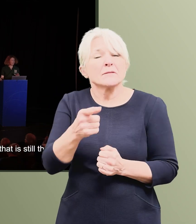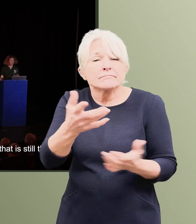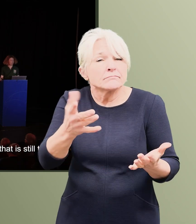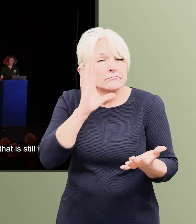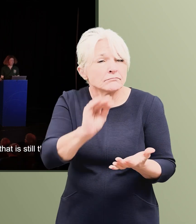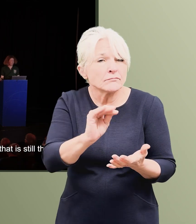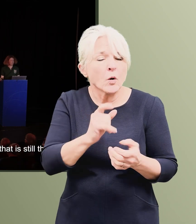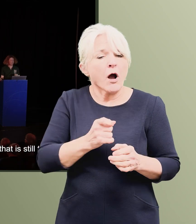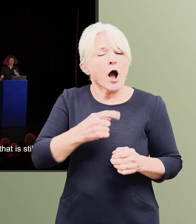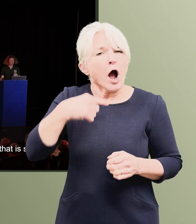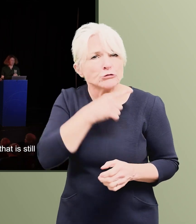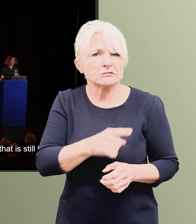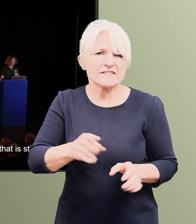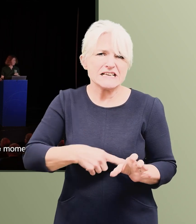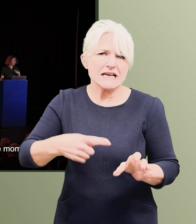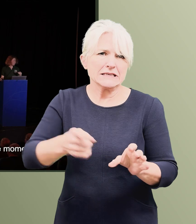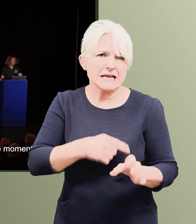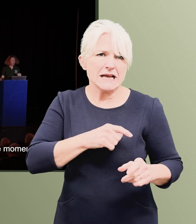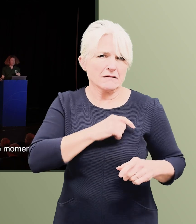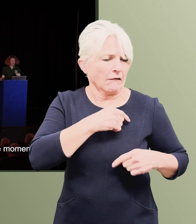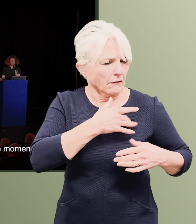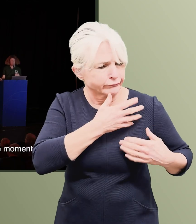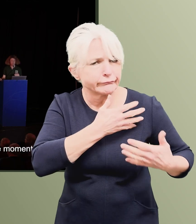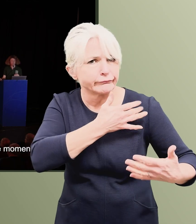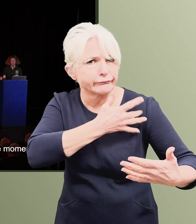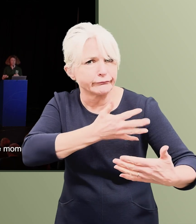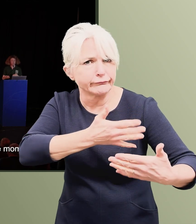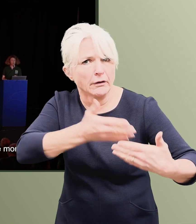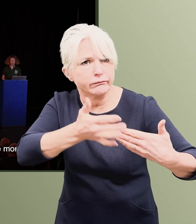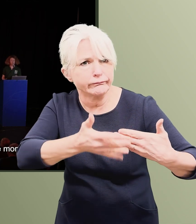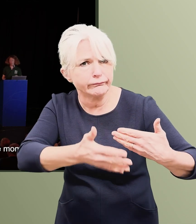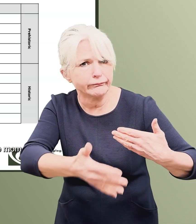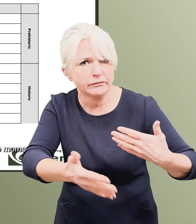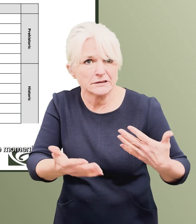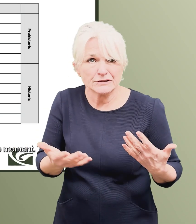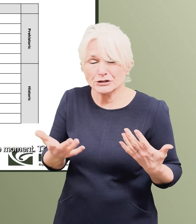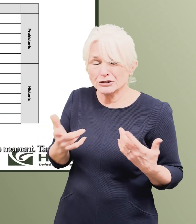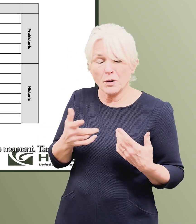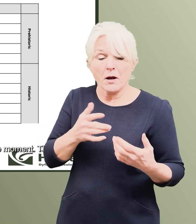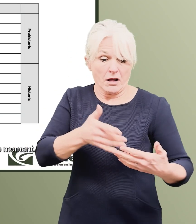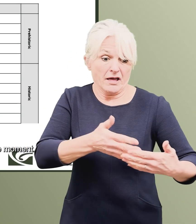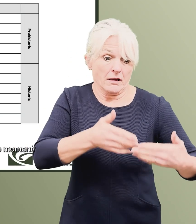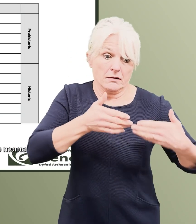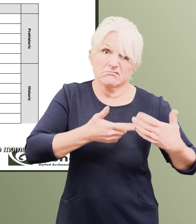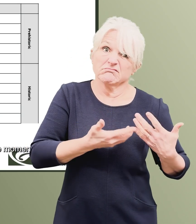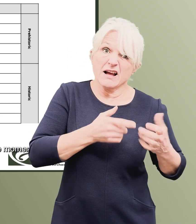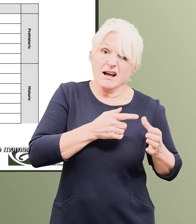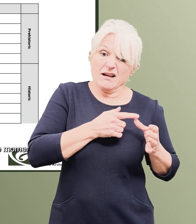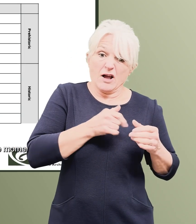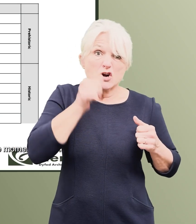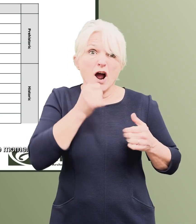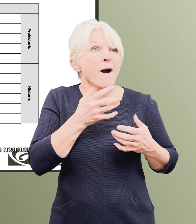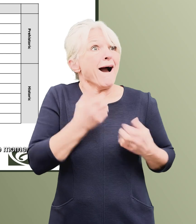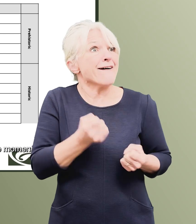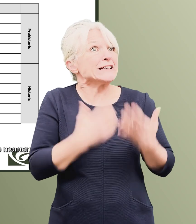And that is still a best guess because we haven't had the wider scheme of dating that's going on at the moment. That